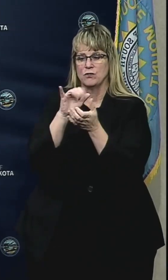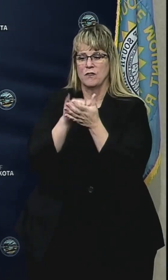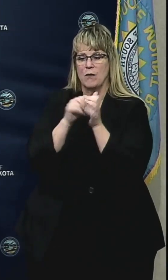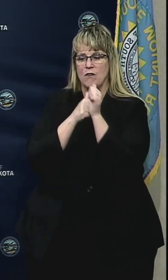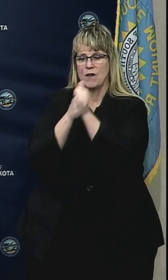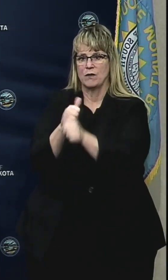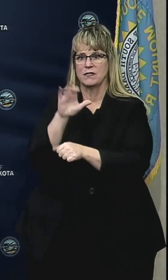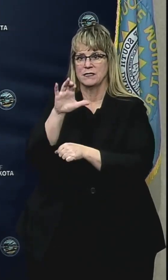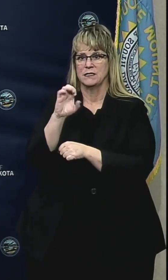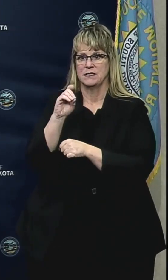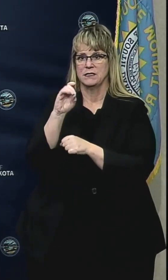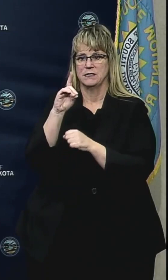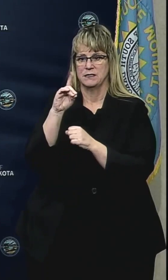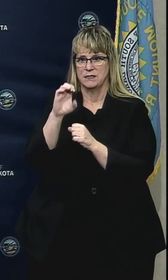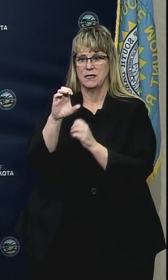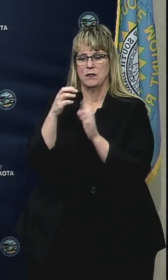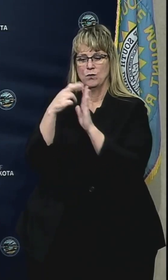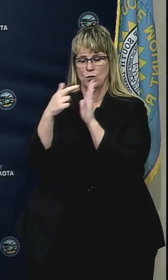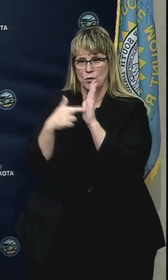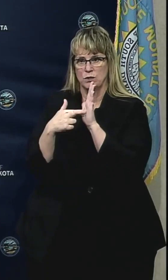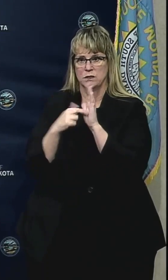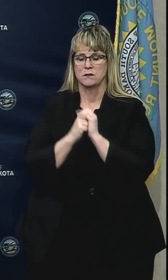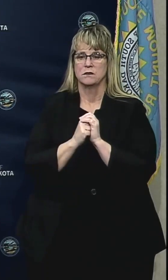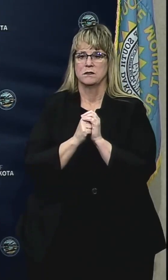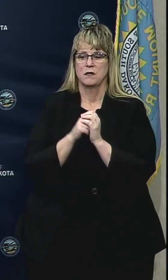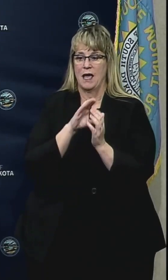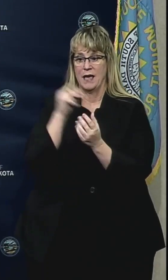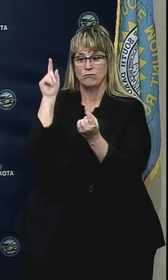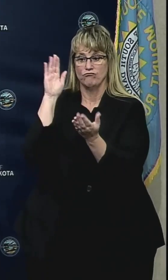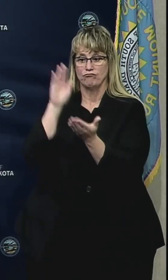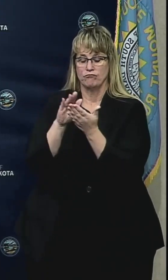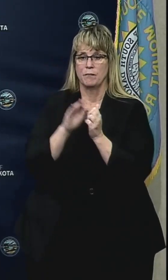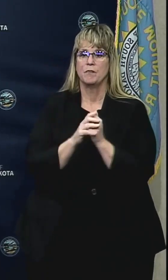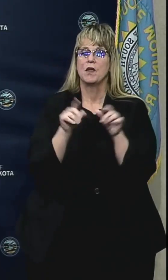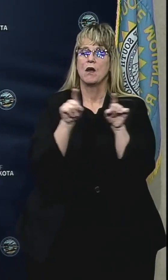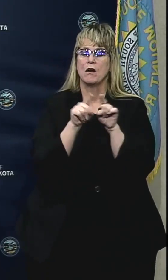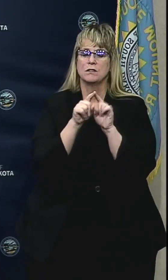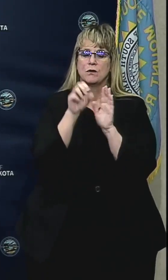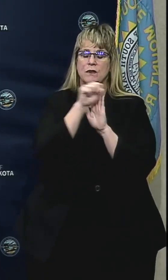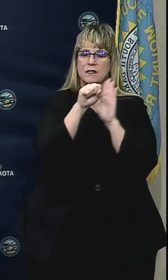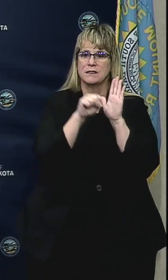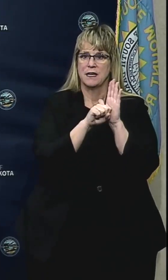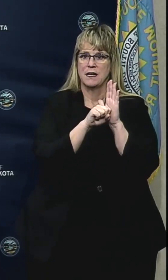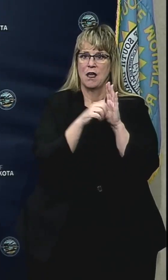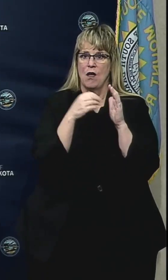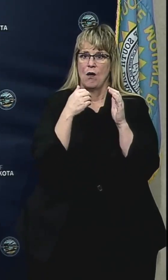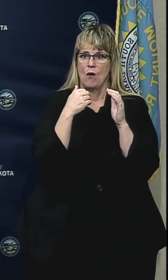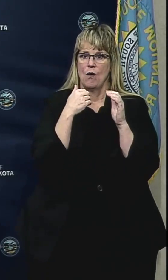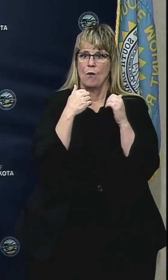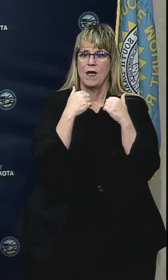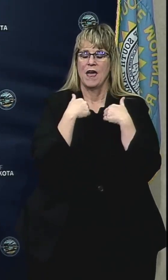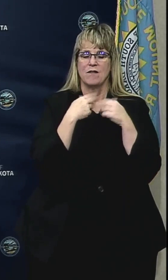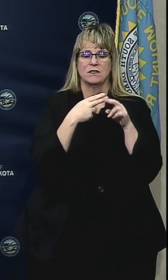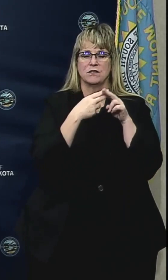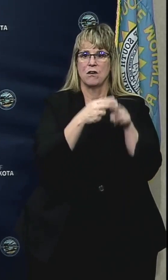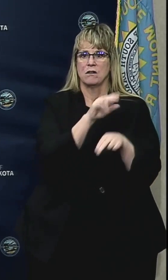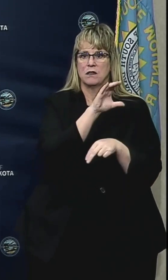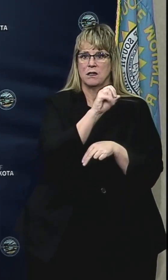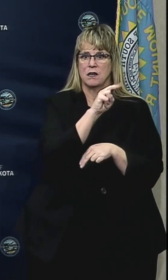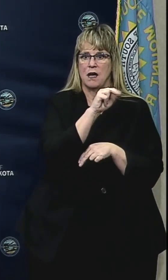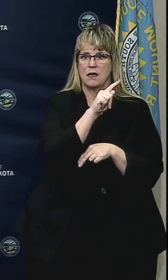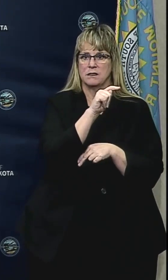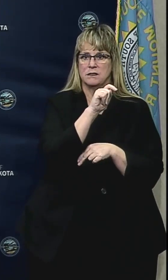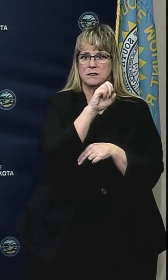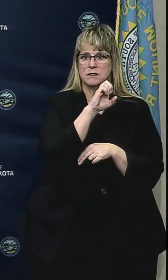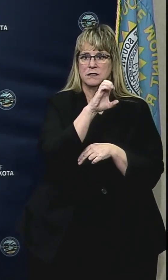following CDC guidelines and mitigation efforts. We also do at the state level intense contact tracing. Now, a lot of